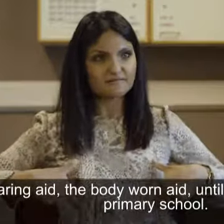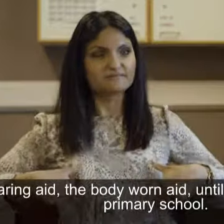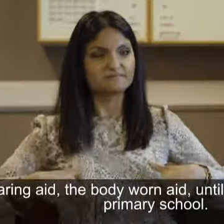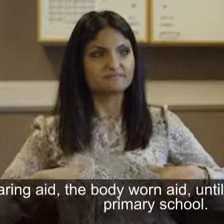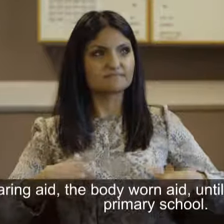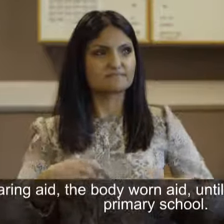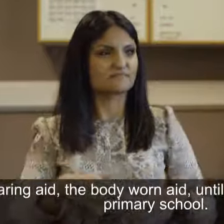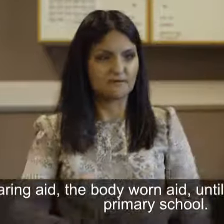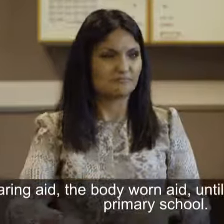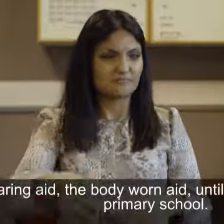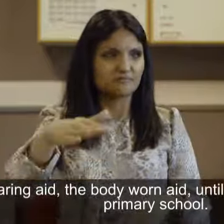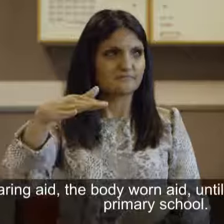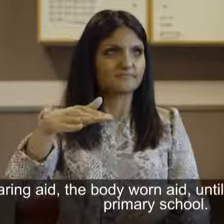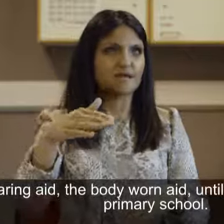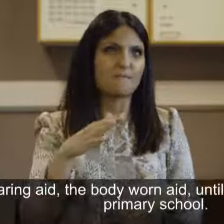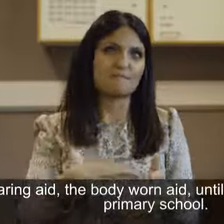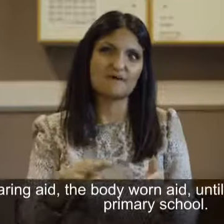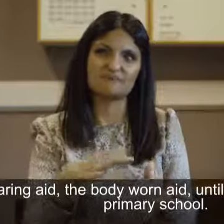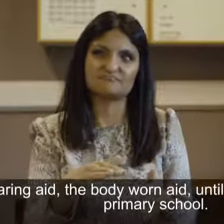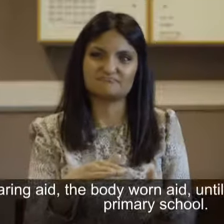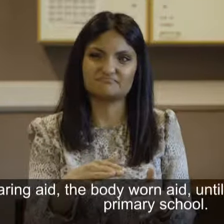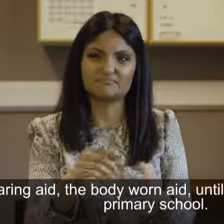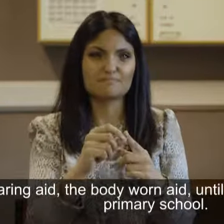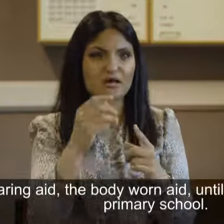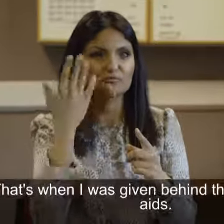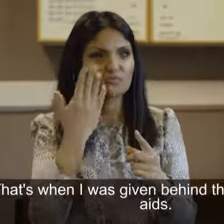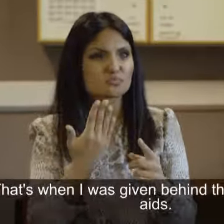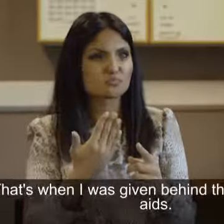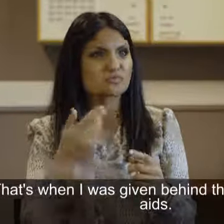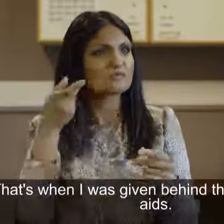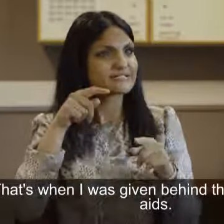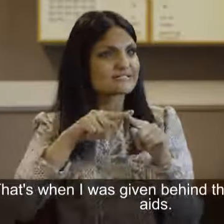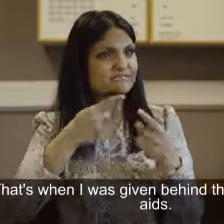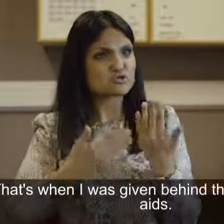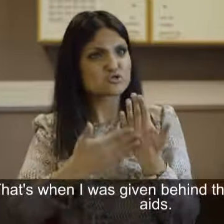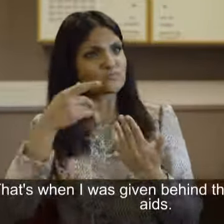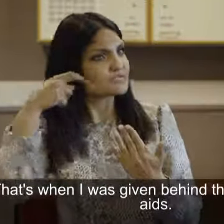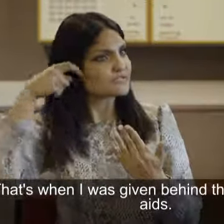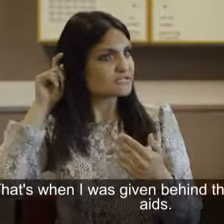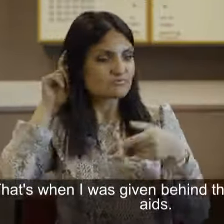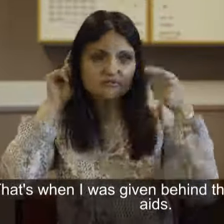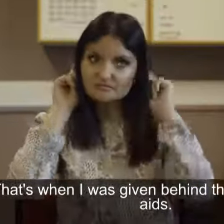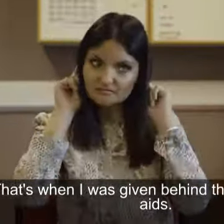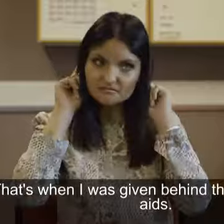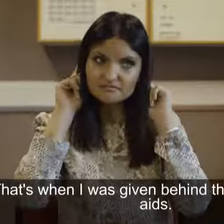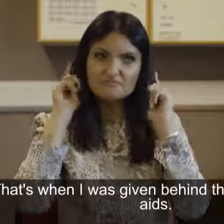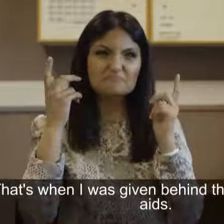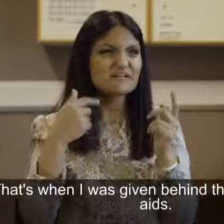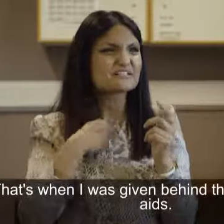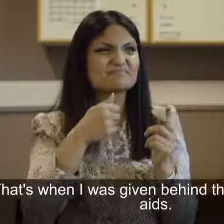aid, until maybe when I went to primary school. That's when I was given different hearing aids, behind the ear hearing aids. I